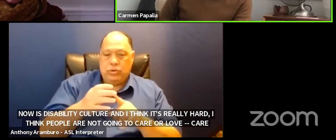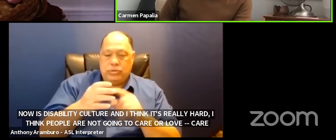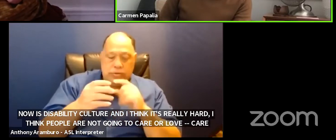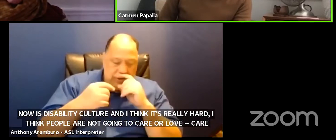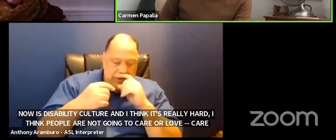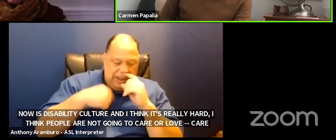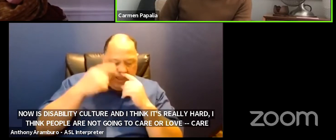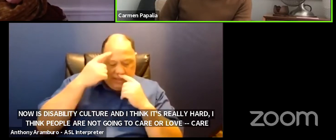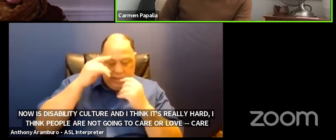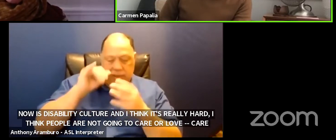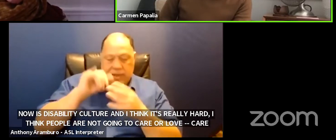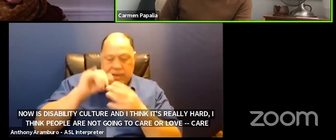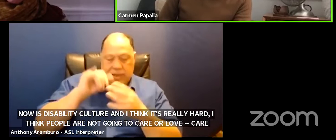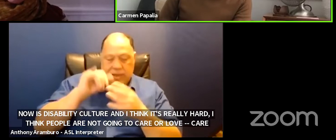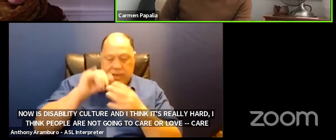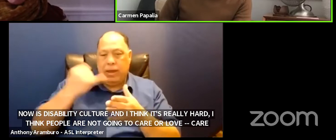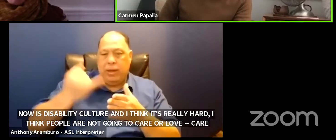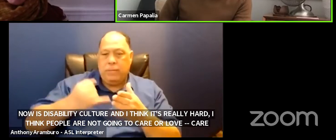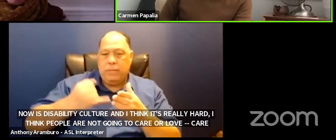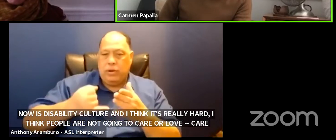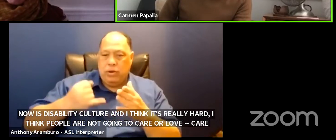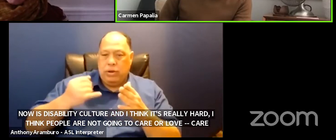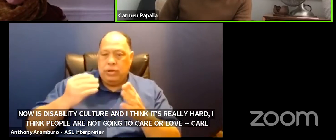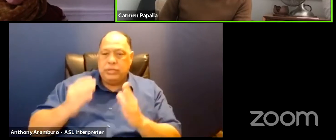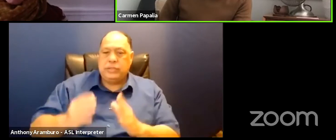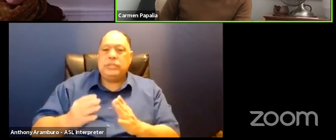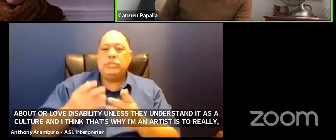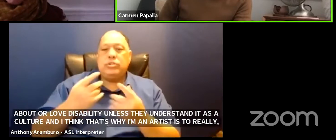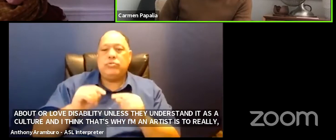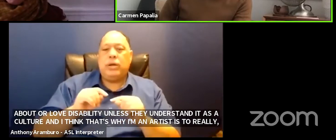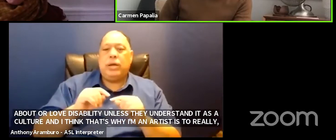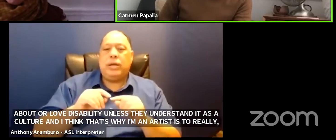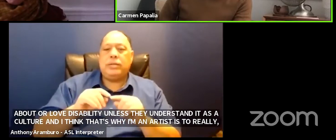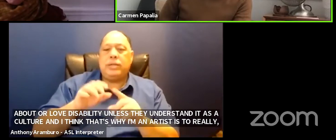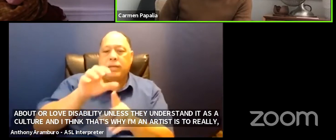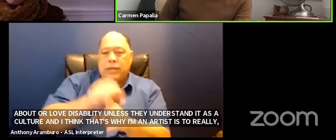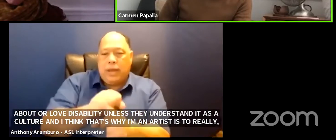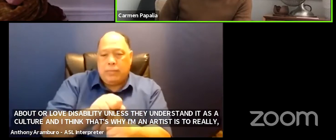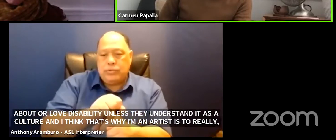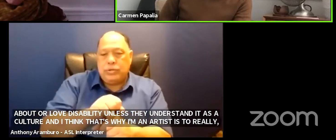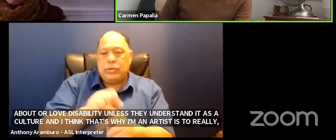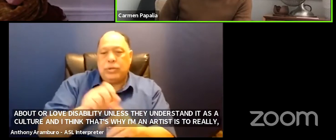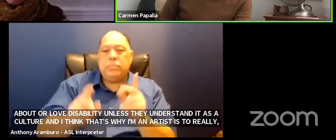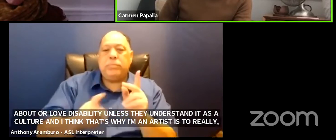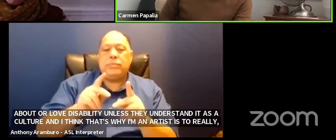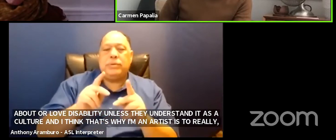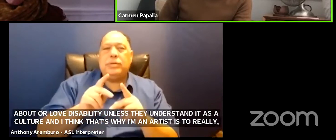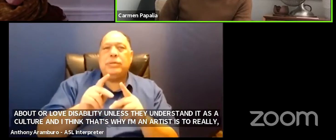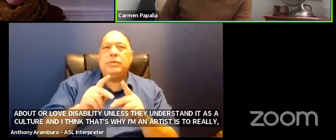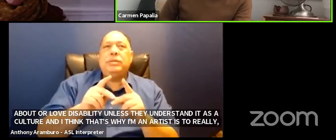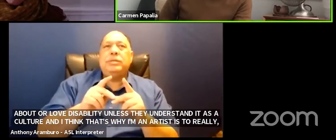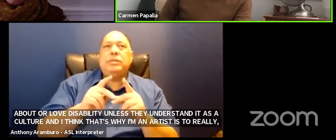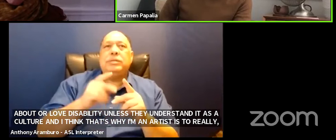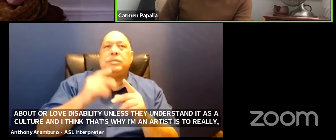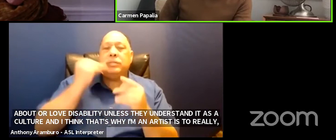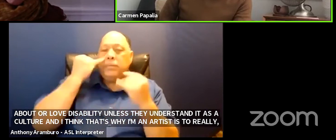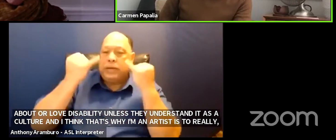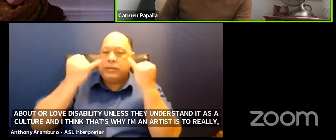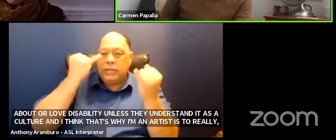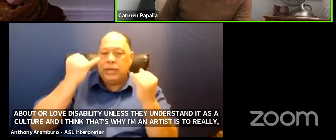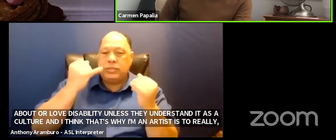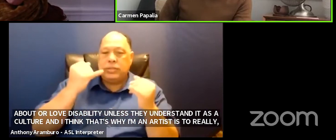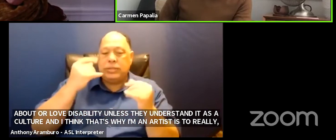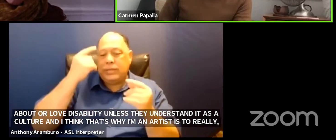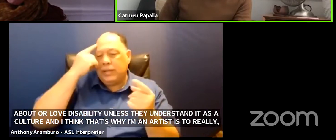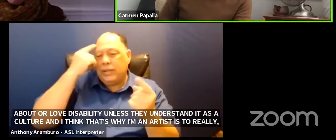an artist, is to really you know, try to capture people's imagination and thinking,